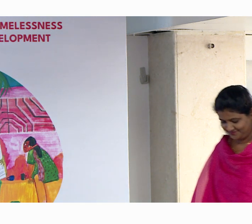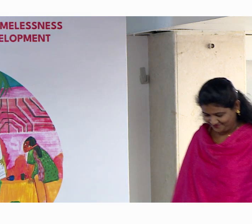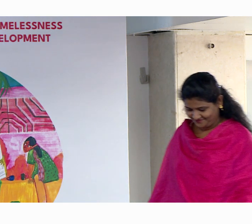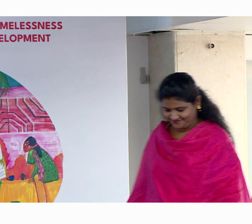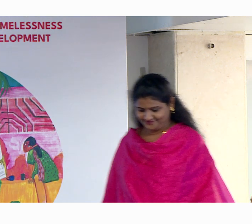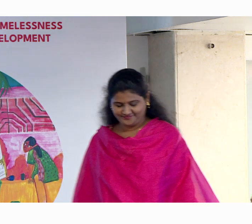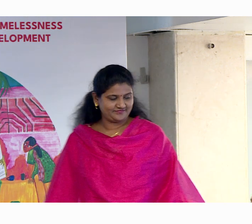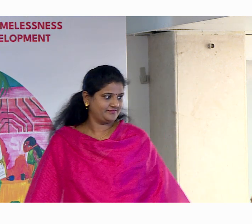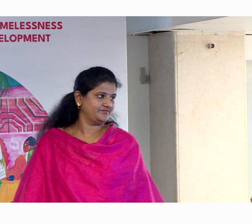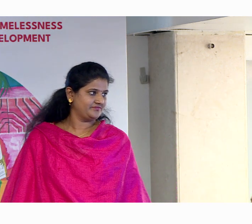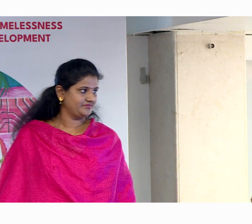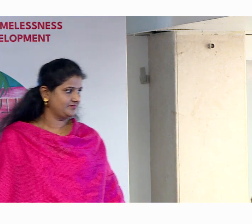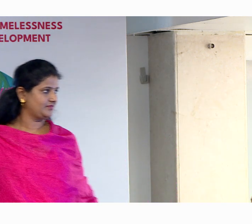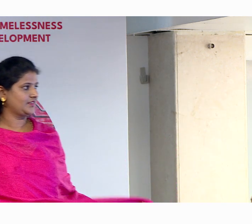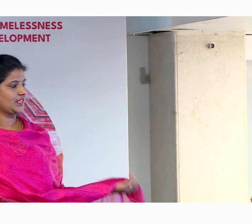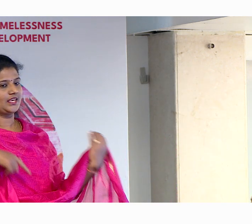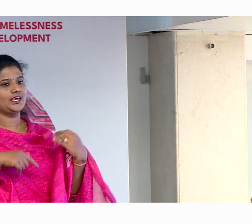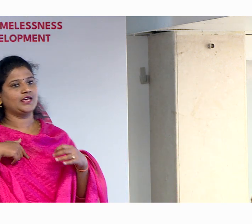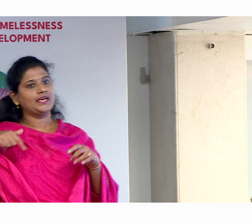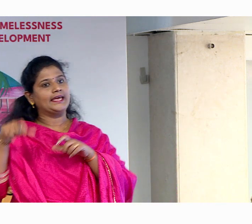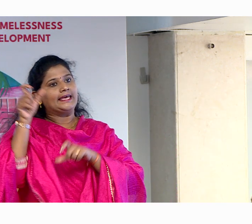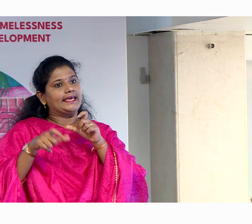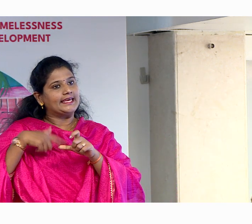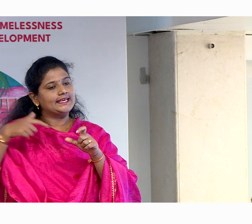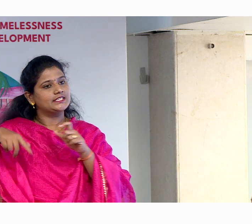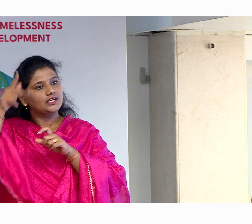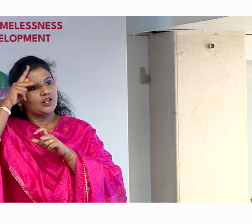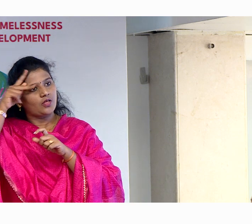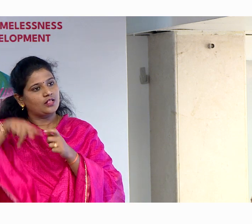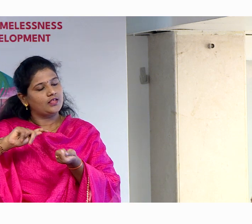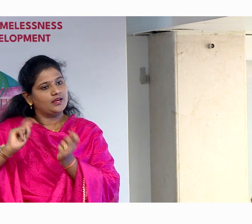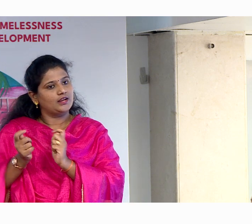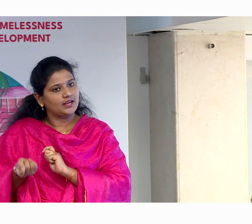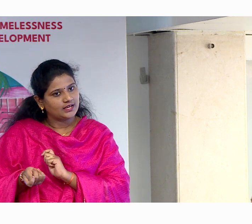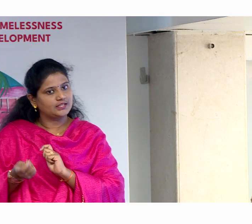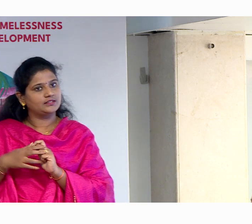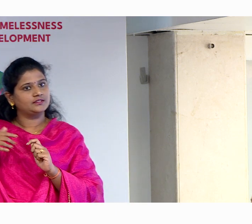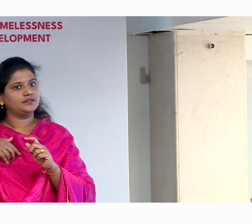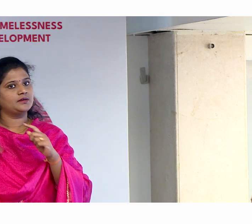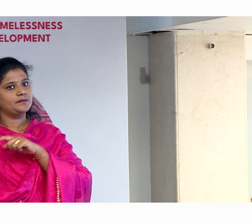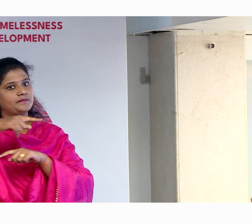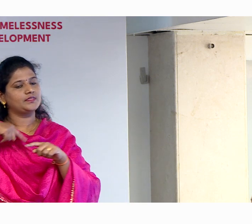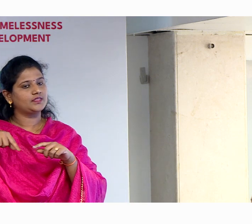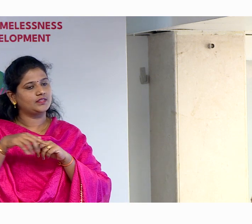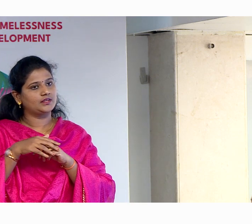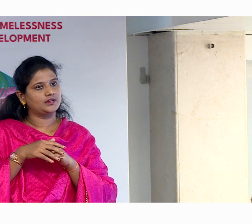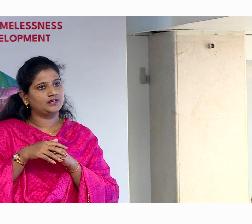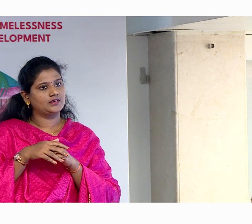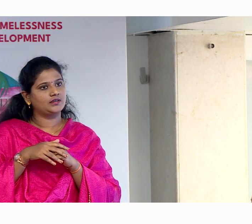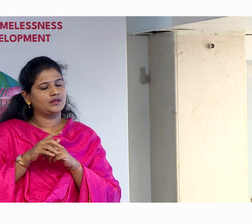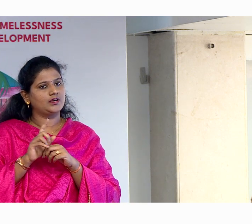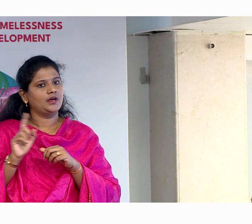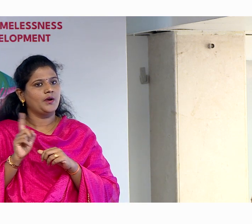actor transforms the knowledge. And John talked about cardiologists and the system, but equally you could look at